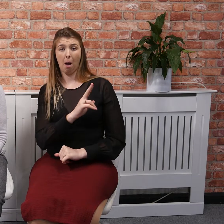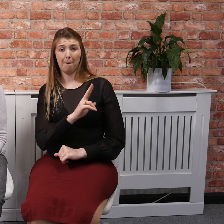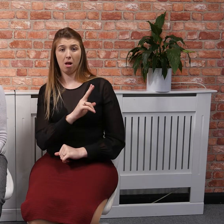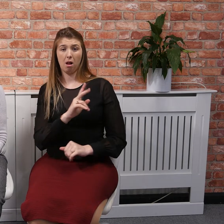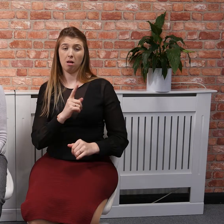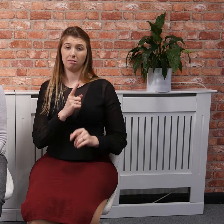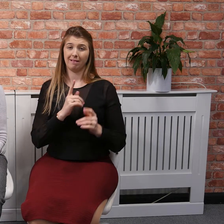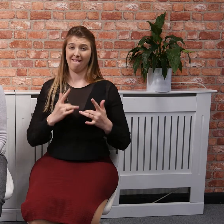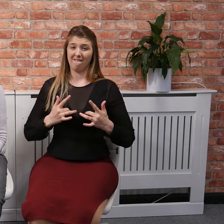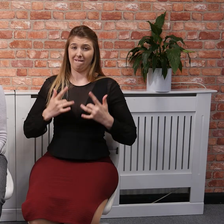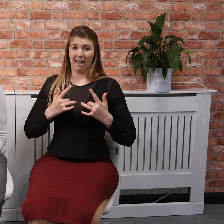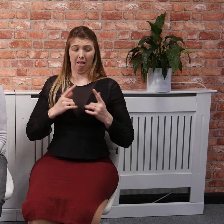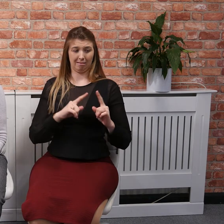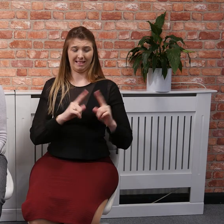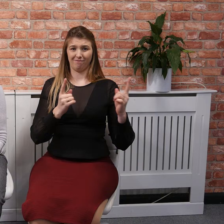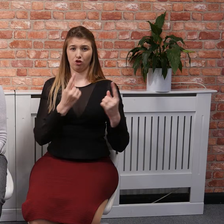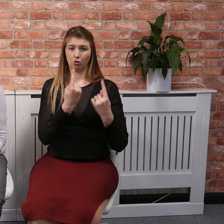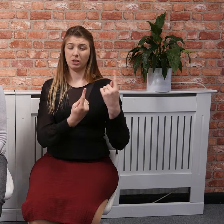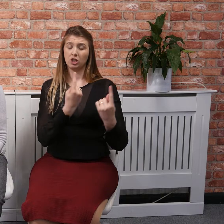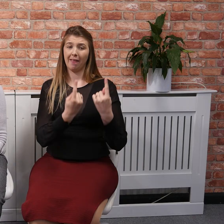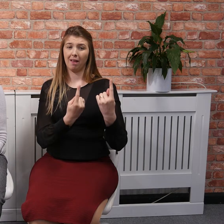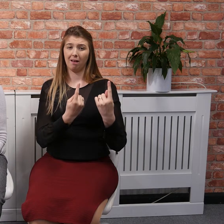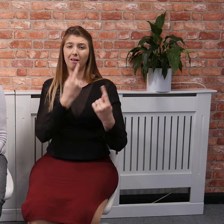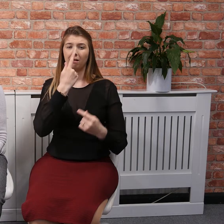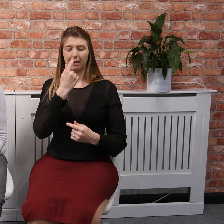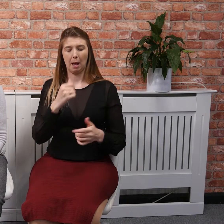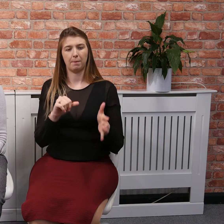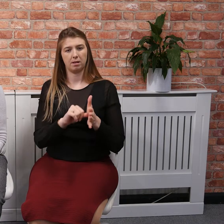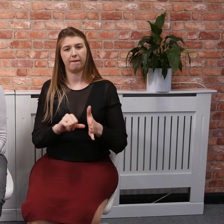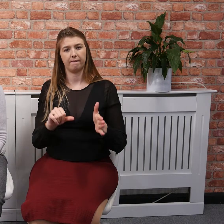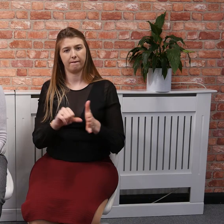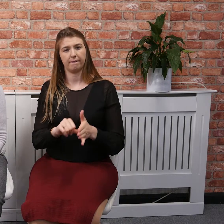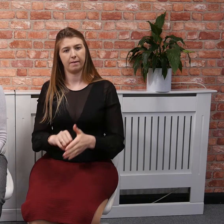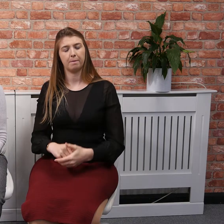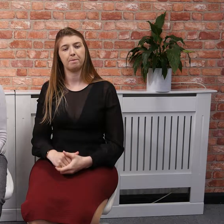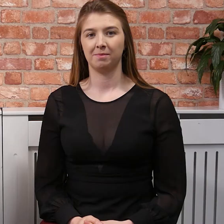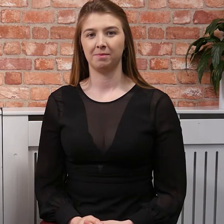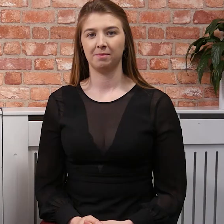other. So that can be a tough time.